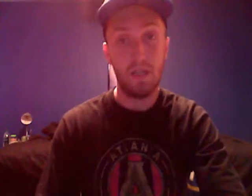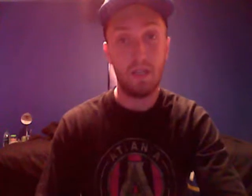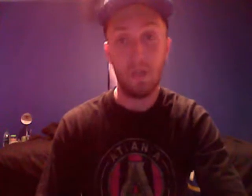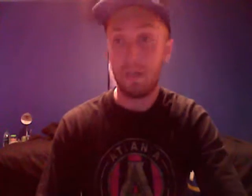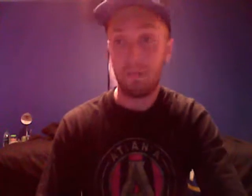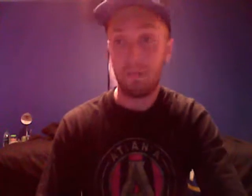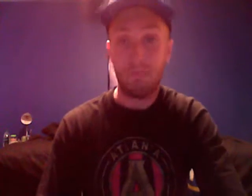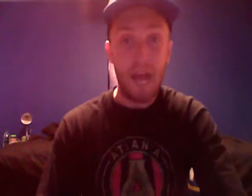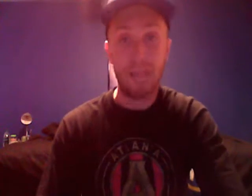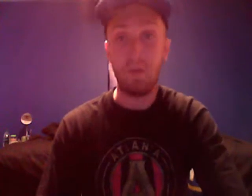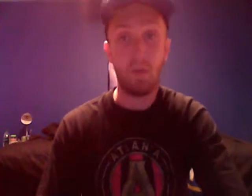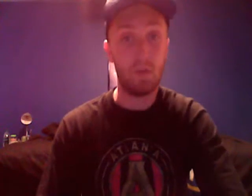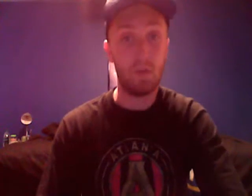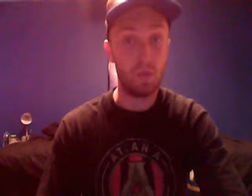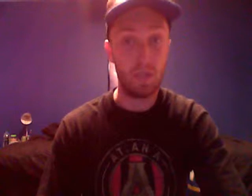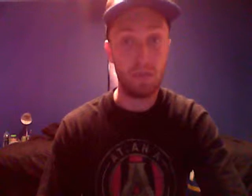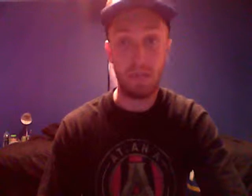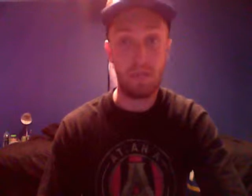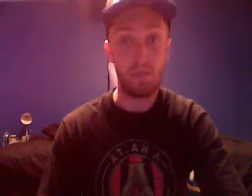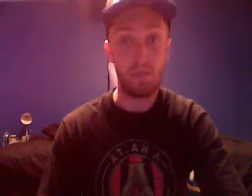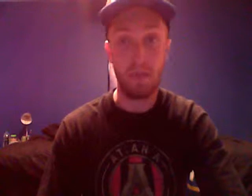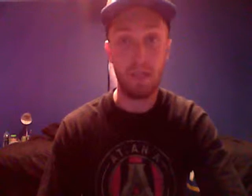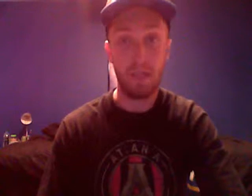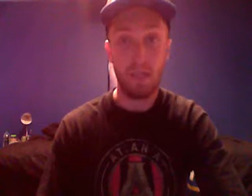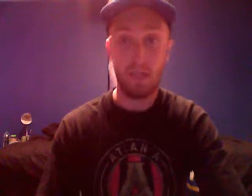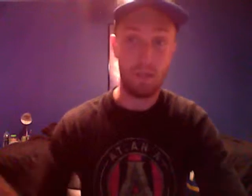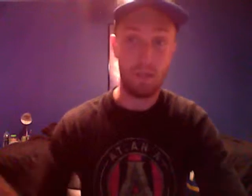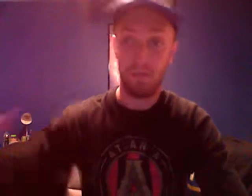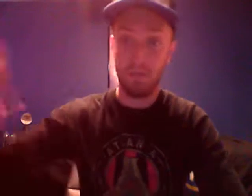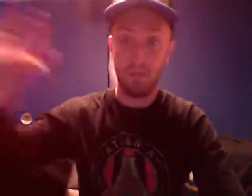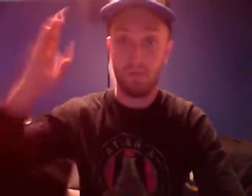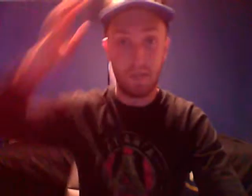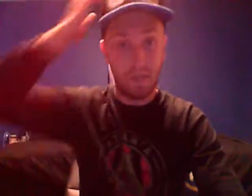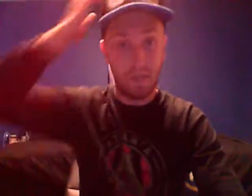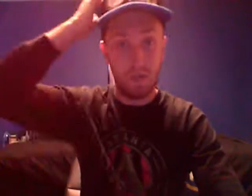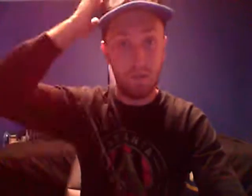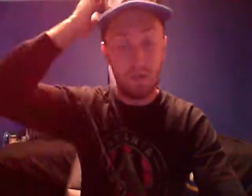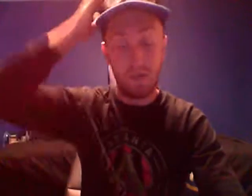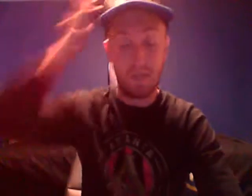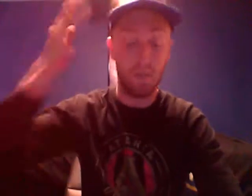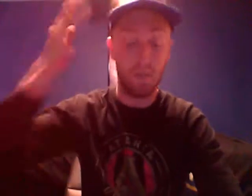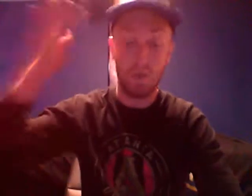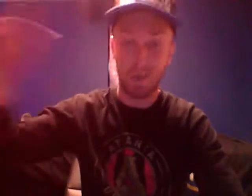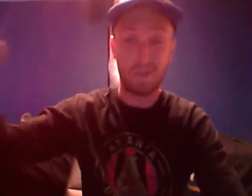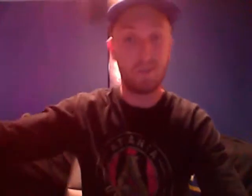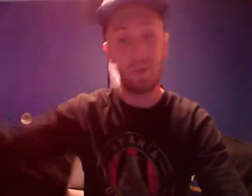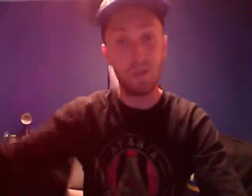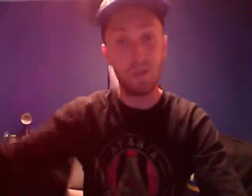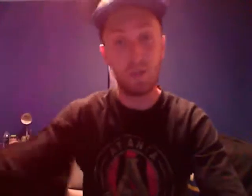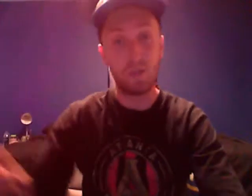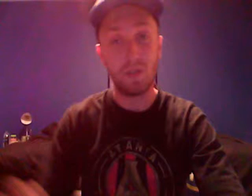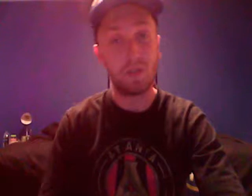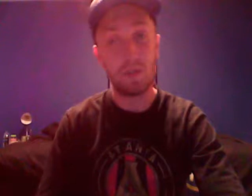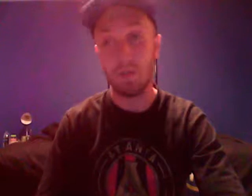You know, this had to be one of the worst games he's ever played, unless, you know, I don't know, maybe if he's had worse earlier in his career or something,